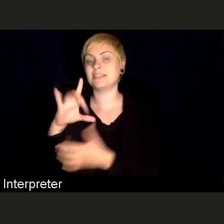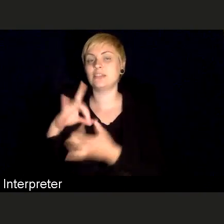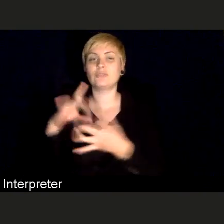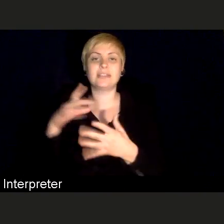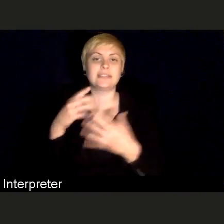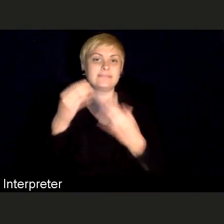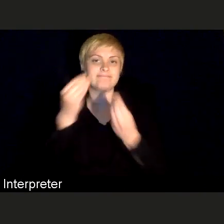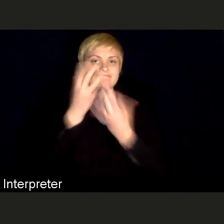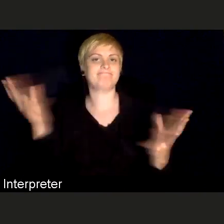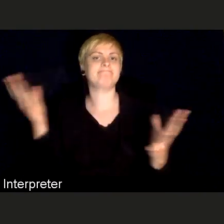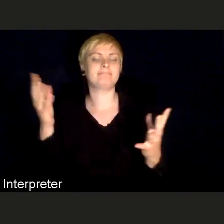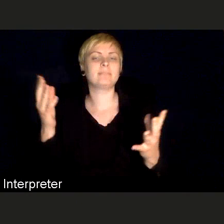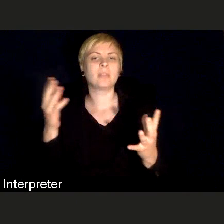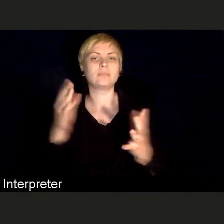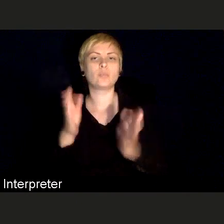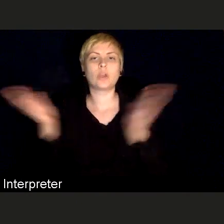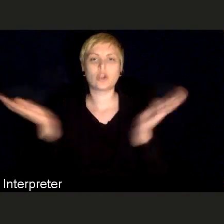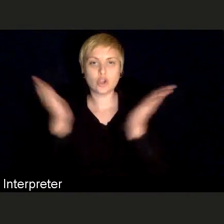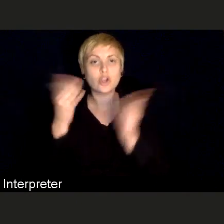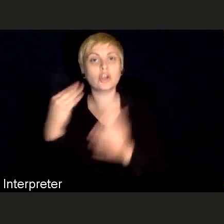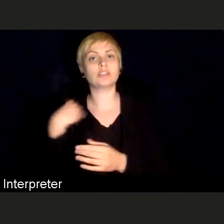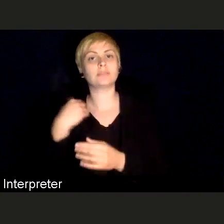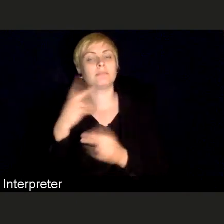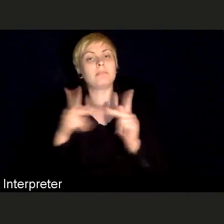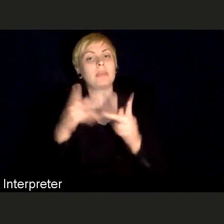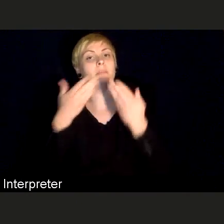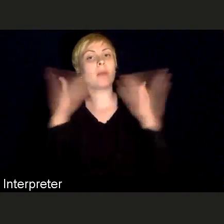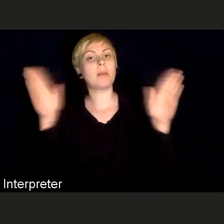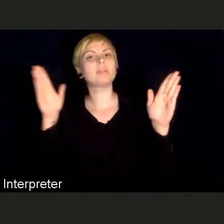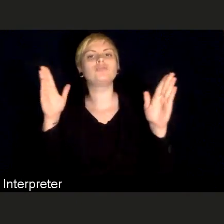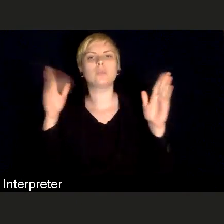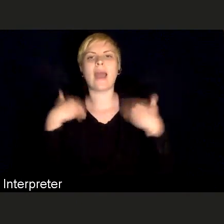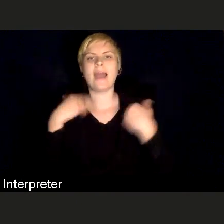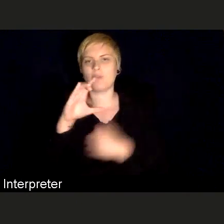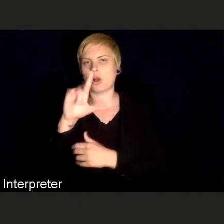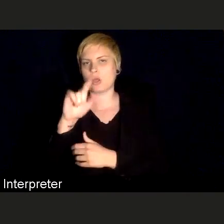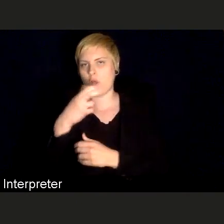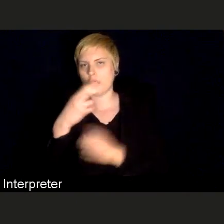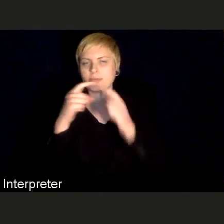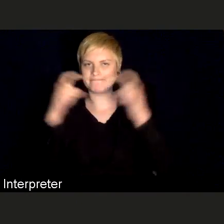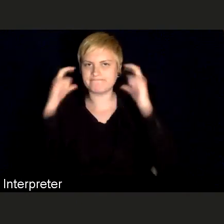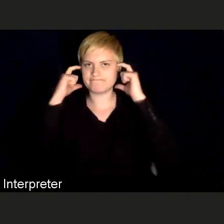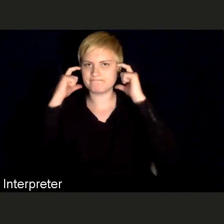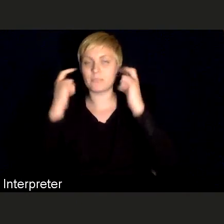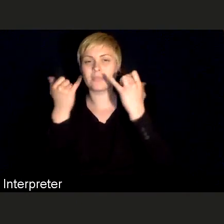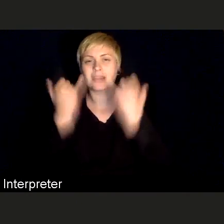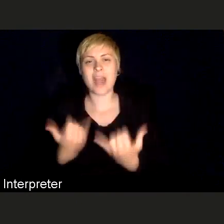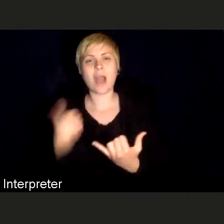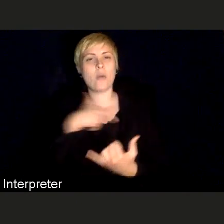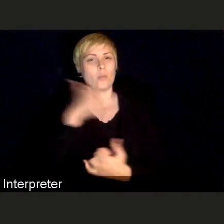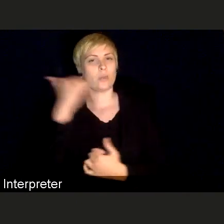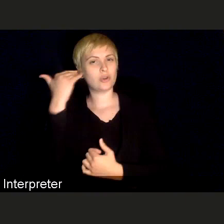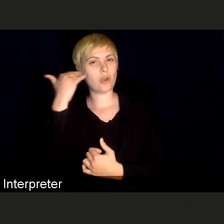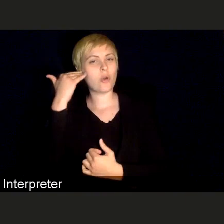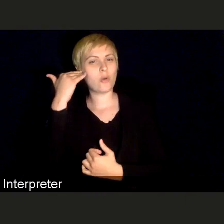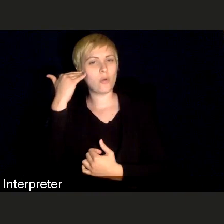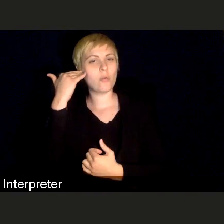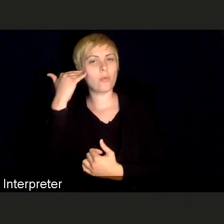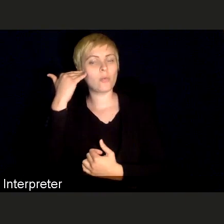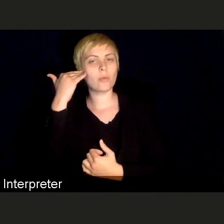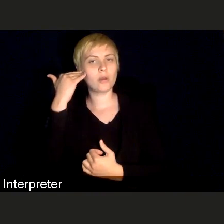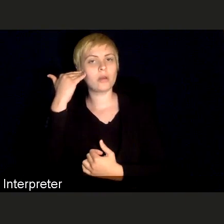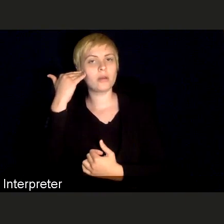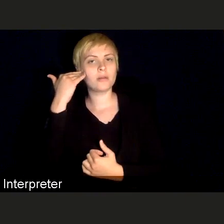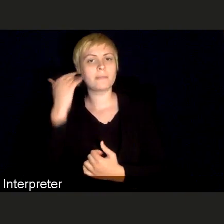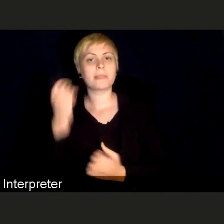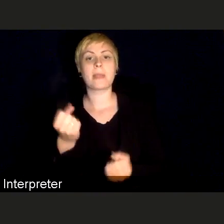encourages members of the public to wear cloth face coverings because we now know that a significant portion of people that